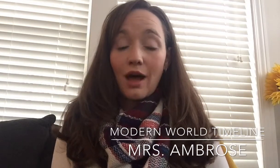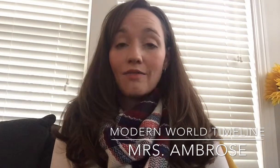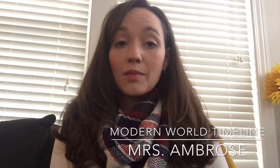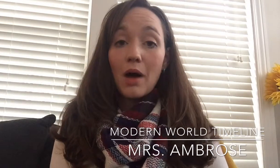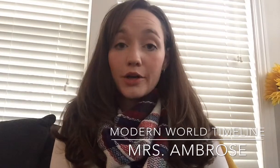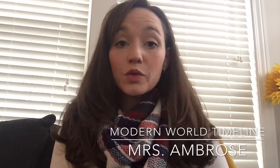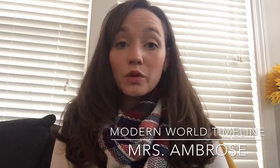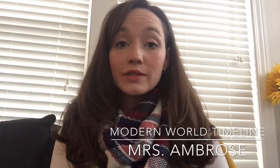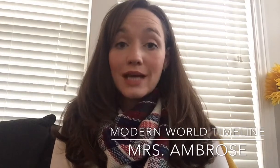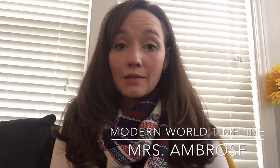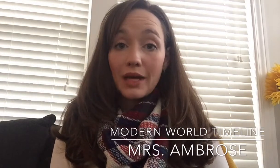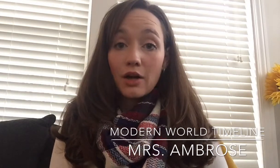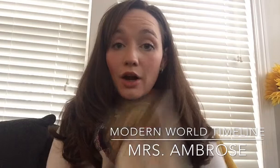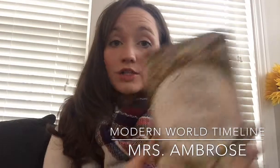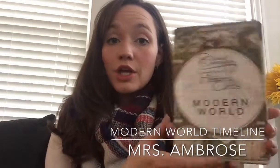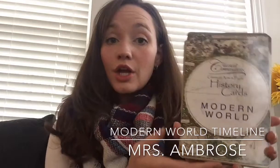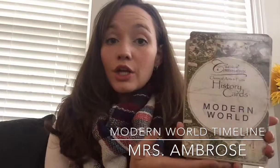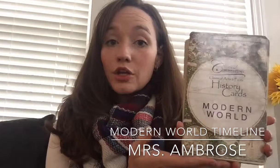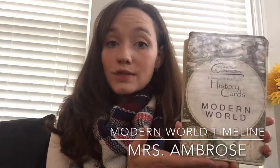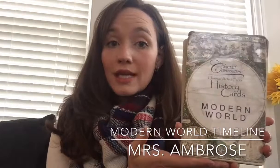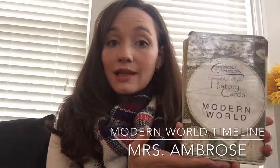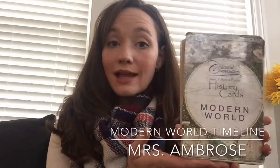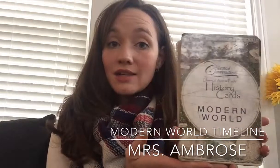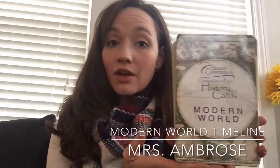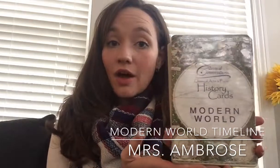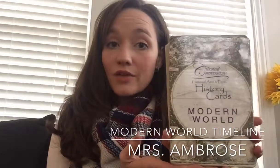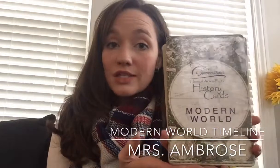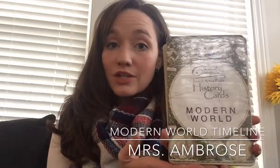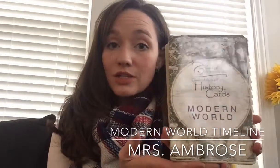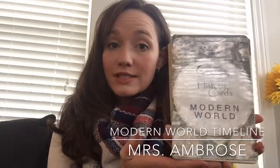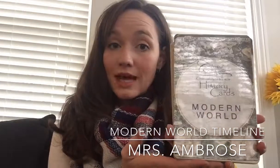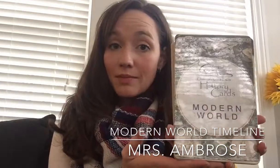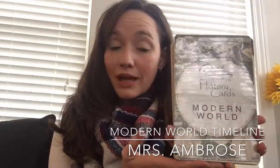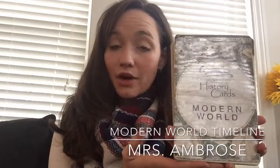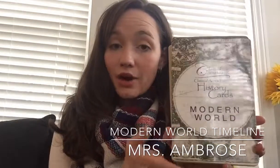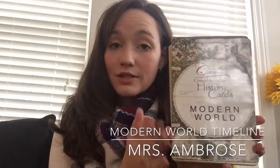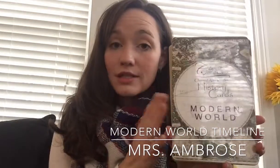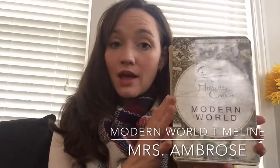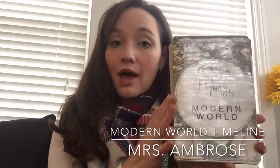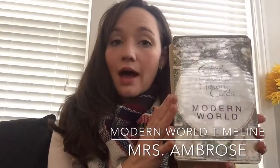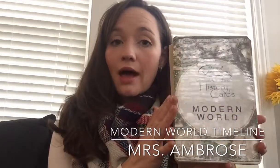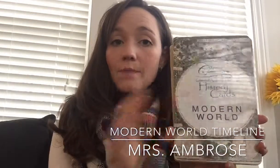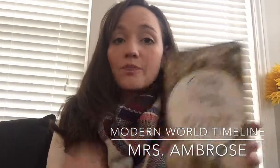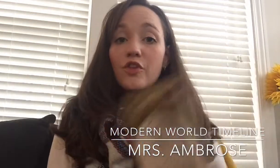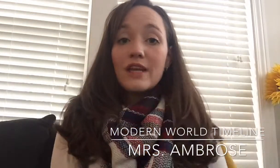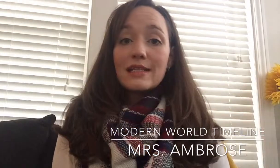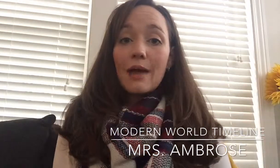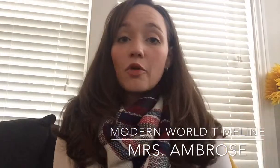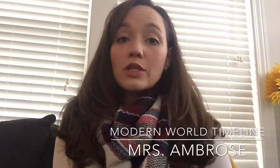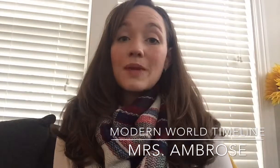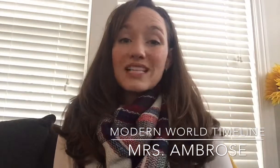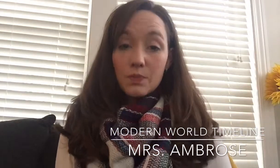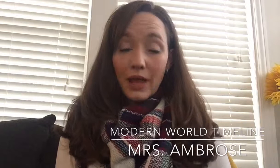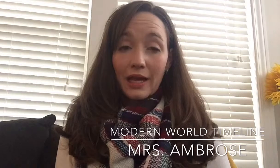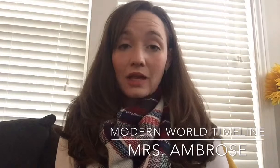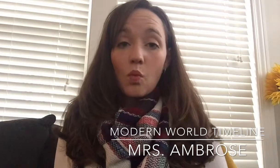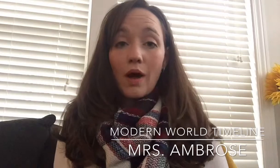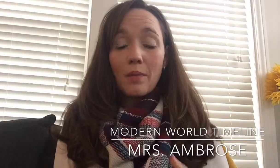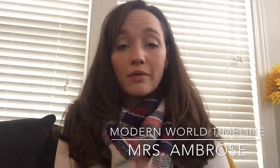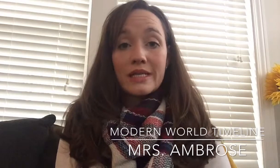of the Modern World Timeline cards using Classical Conversations timeline cards. For this I'm going to be explaining what my